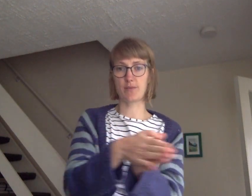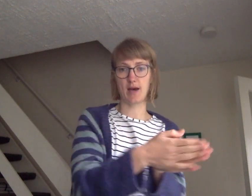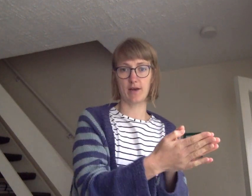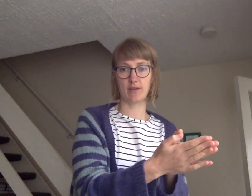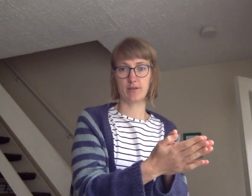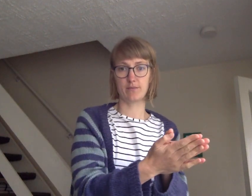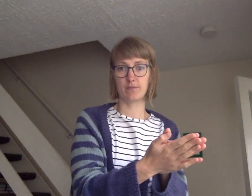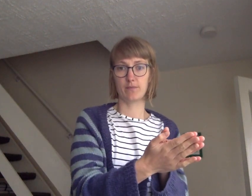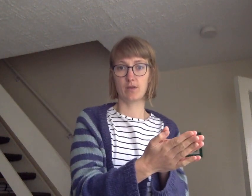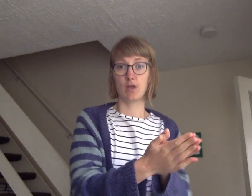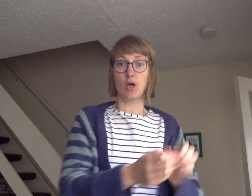path.